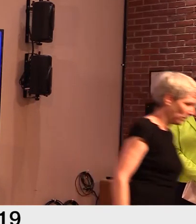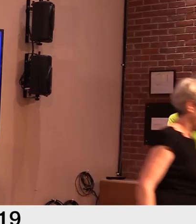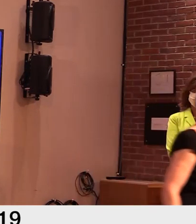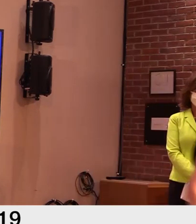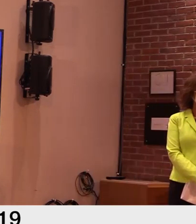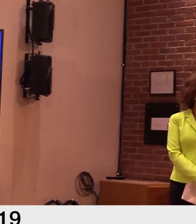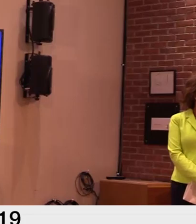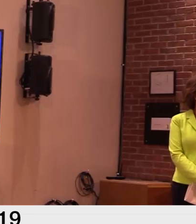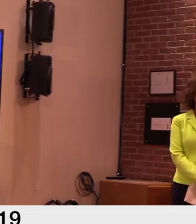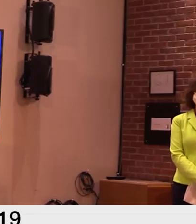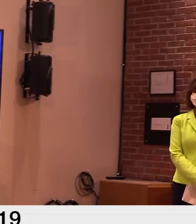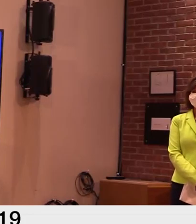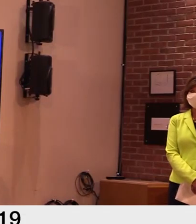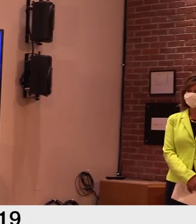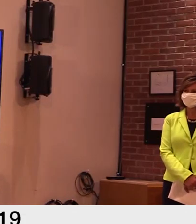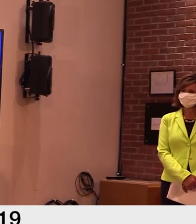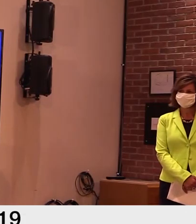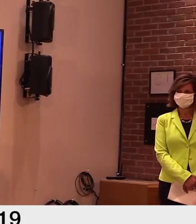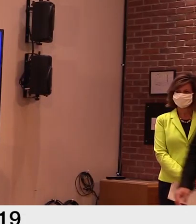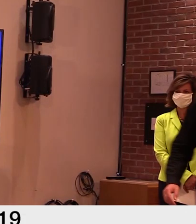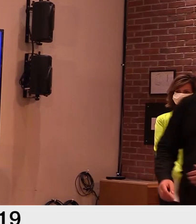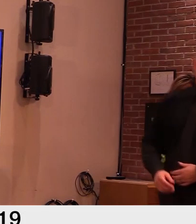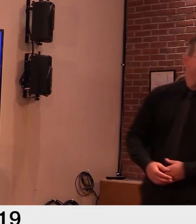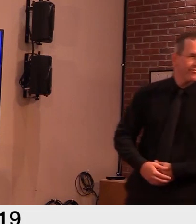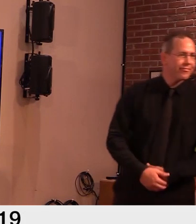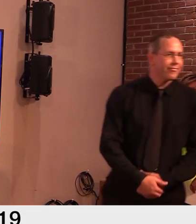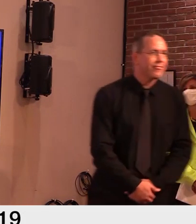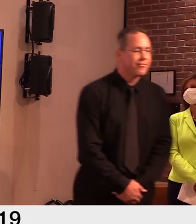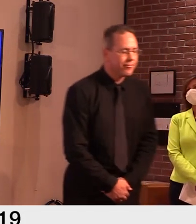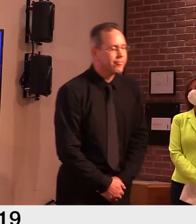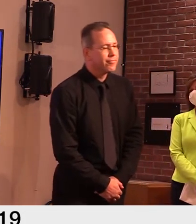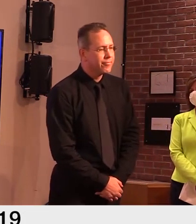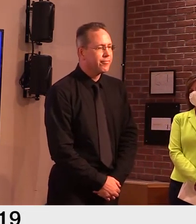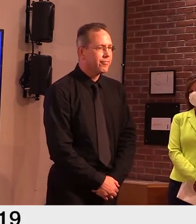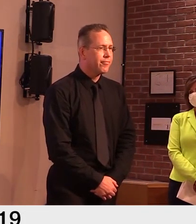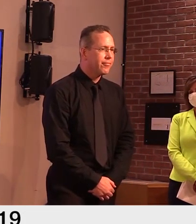Vermont. Thank you, and happy Juneteenth.